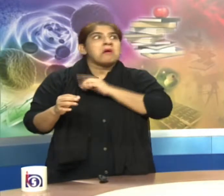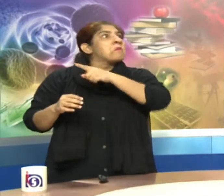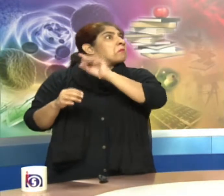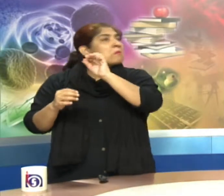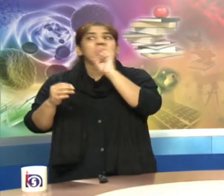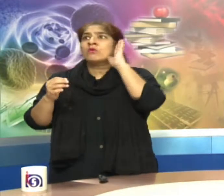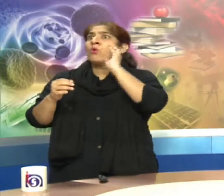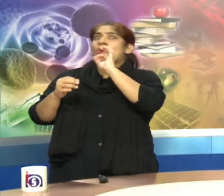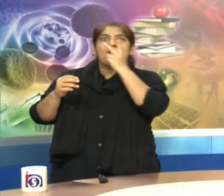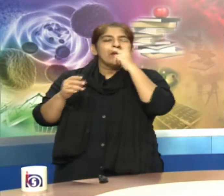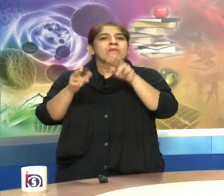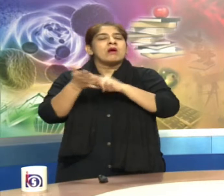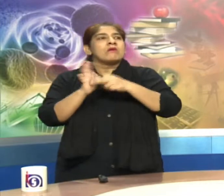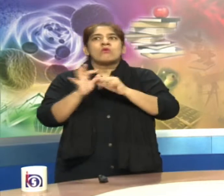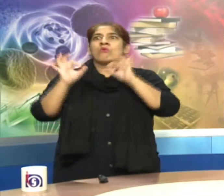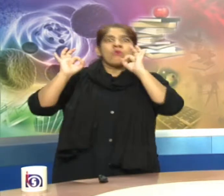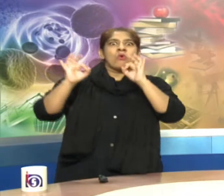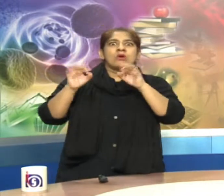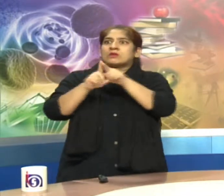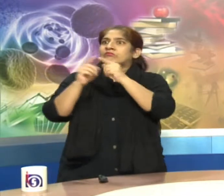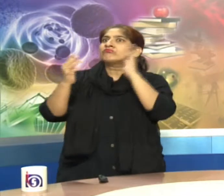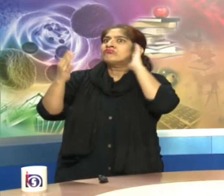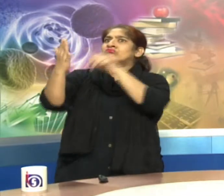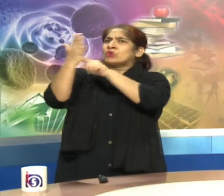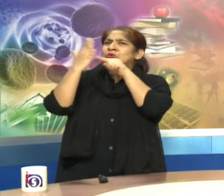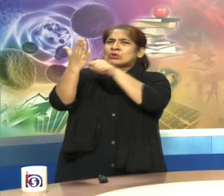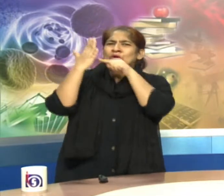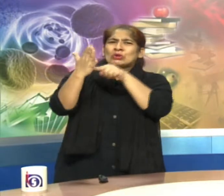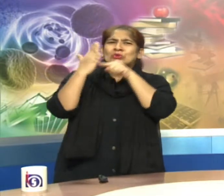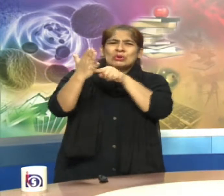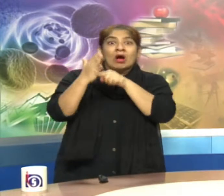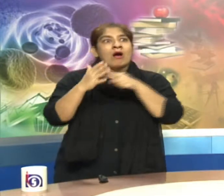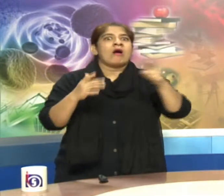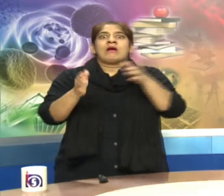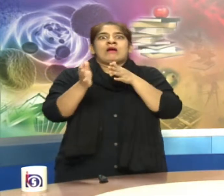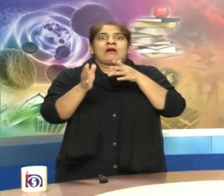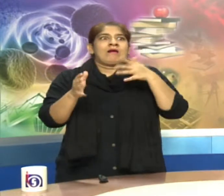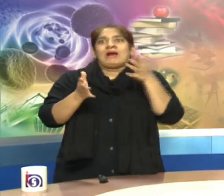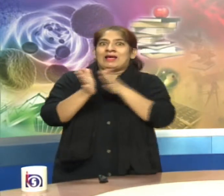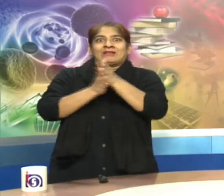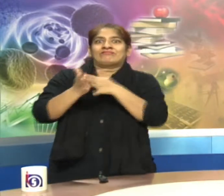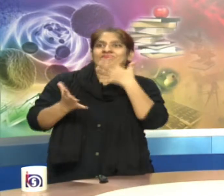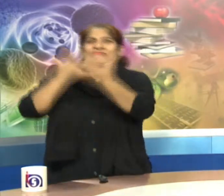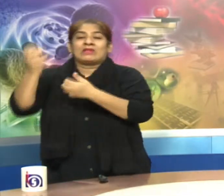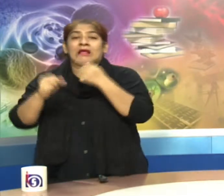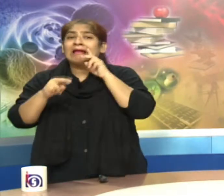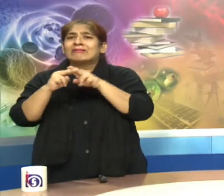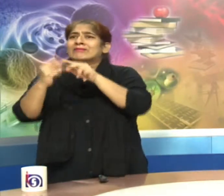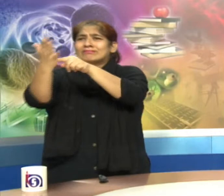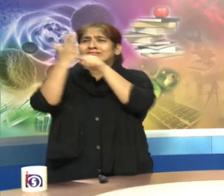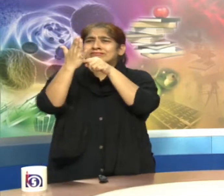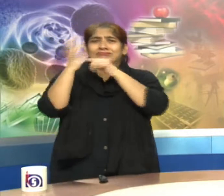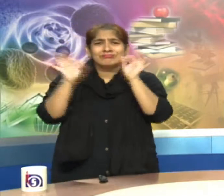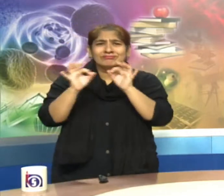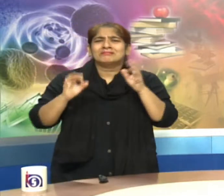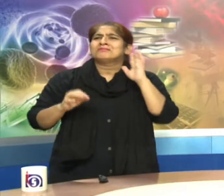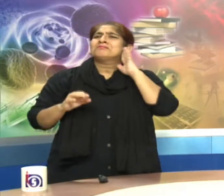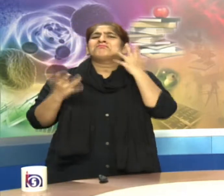they come to know about any new product or new item, and they comes to know about